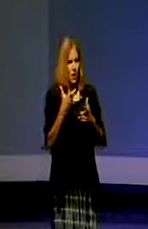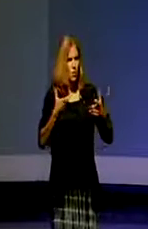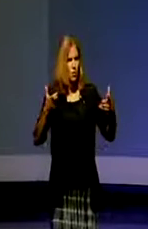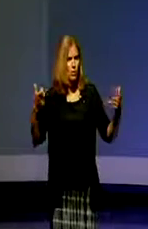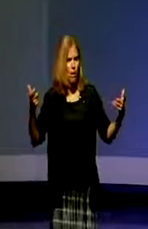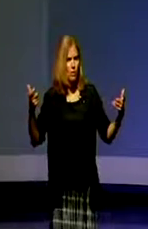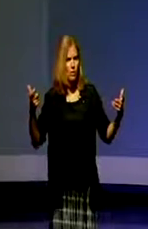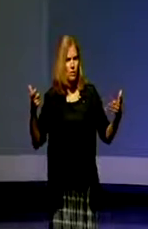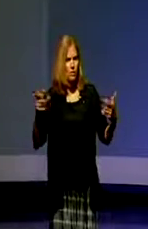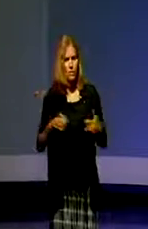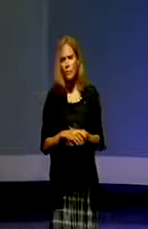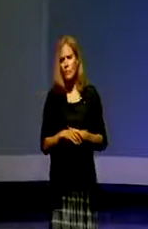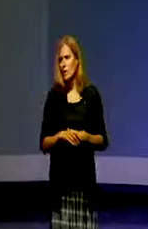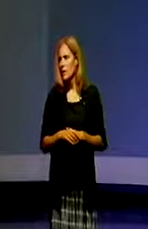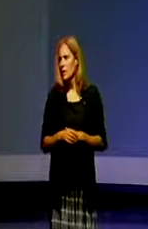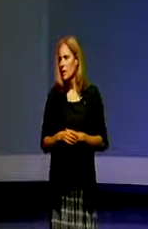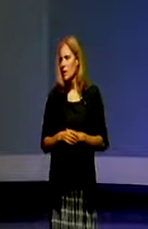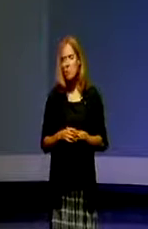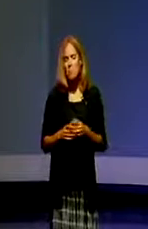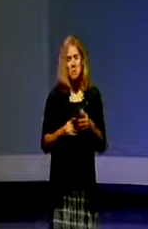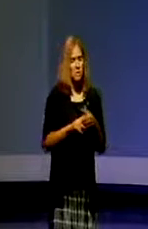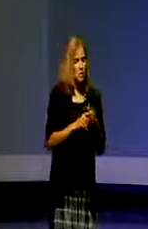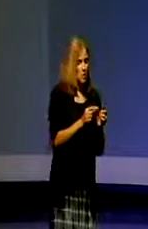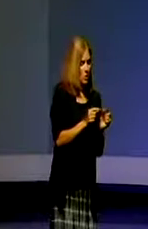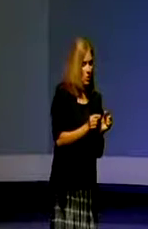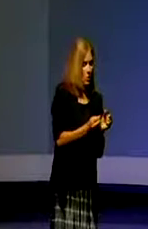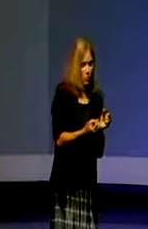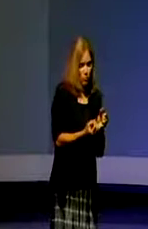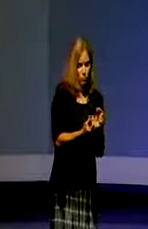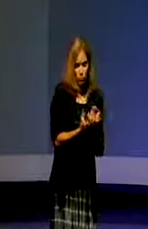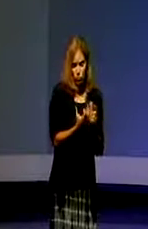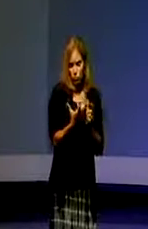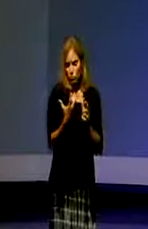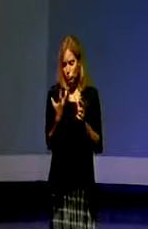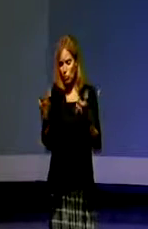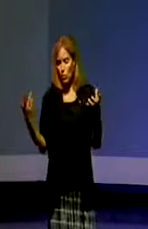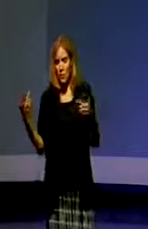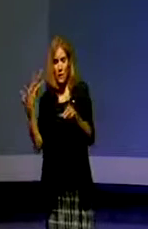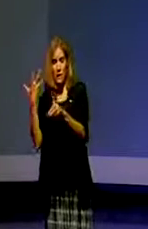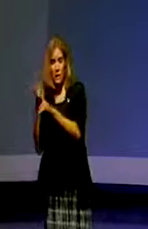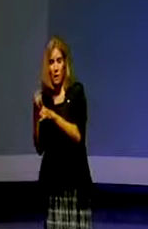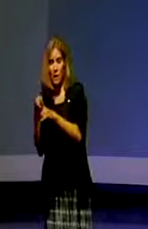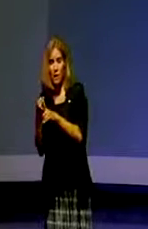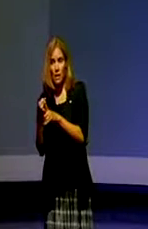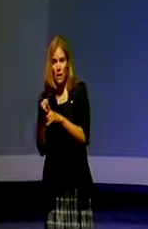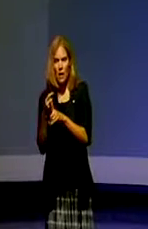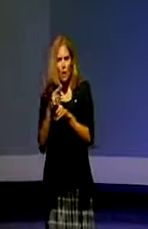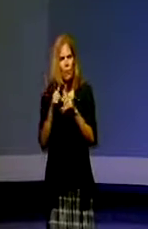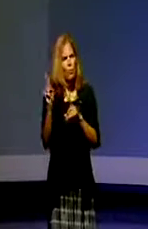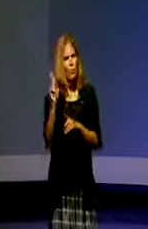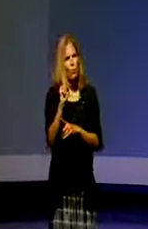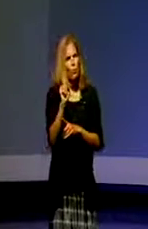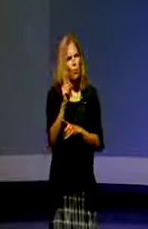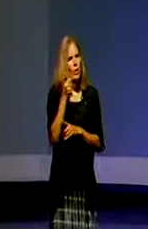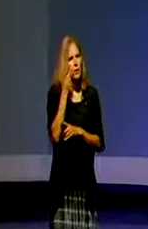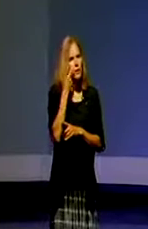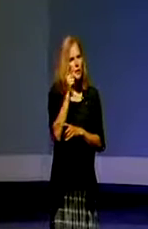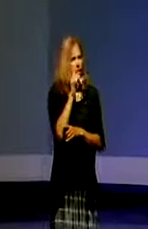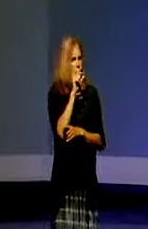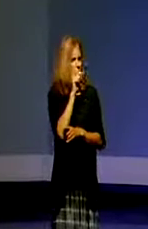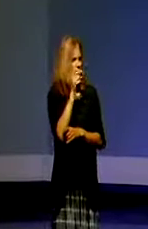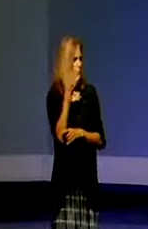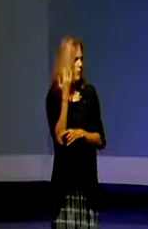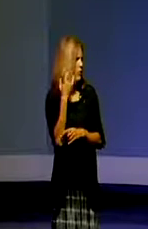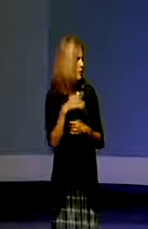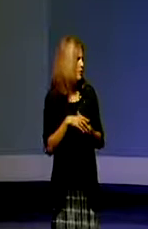grow, that it may have started small, but it's going to have a huge impact. That's the point. But where have we seen the birds